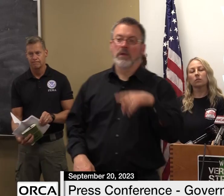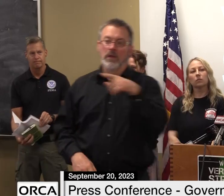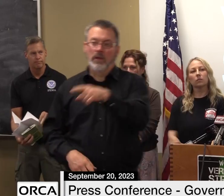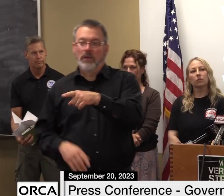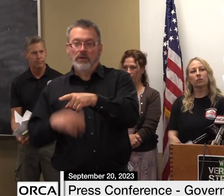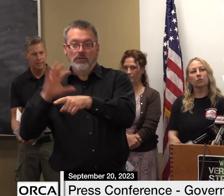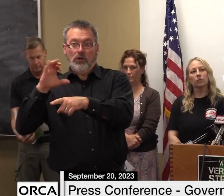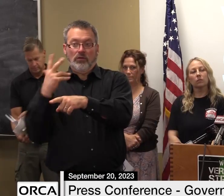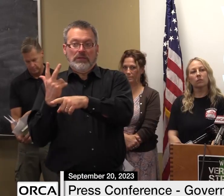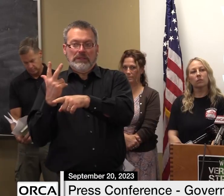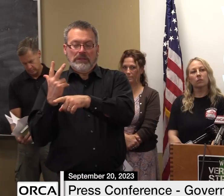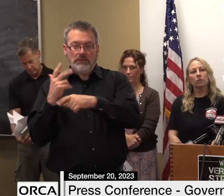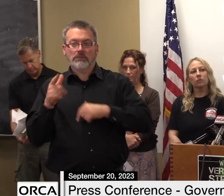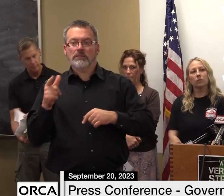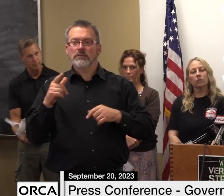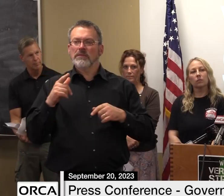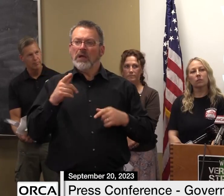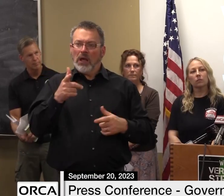payout?